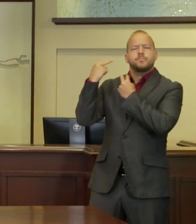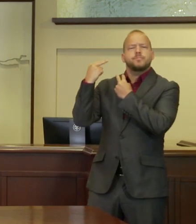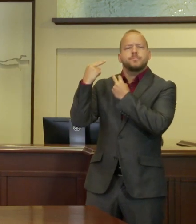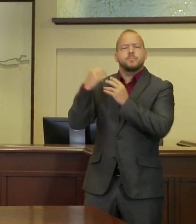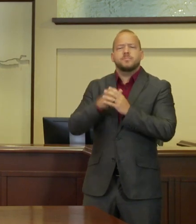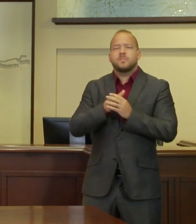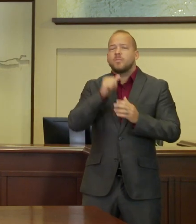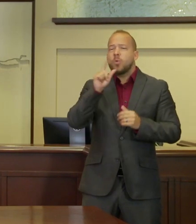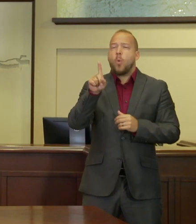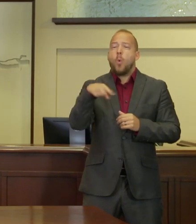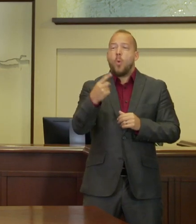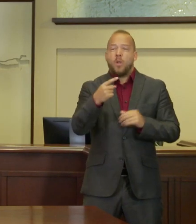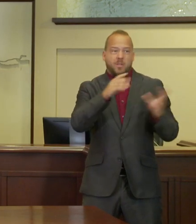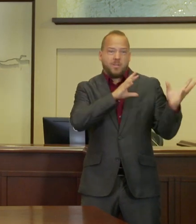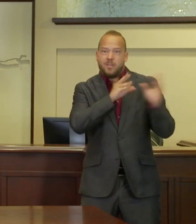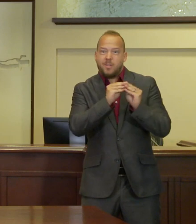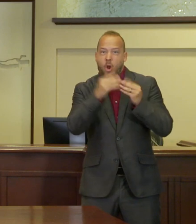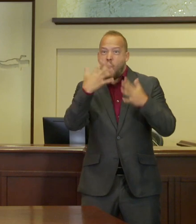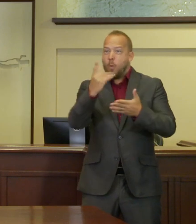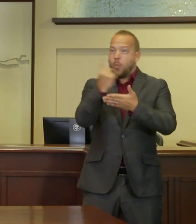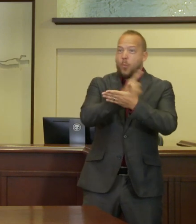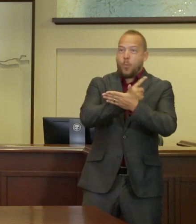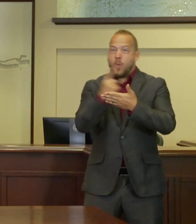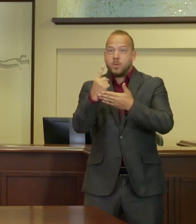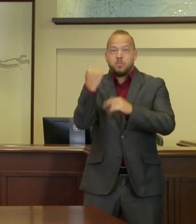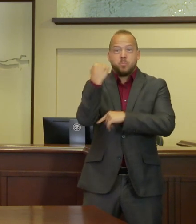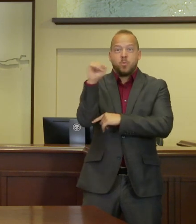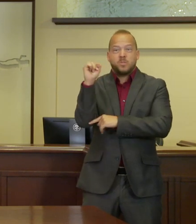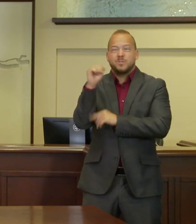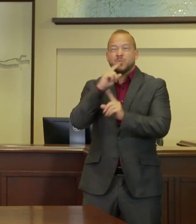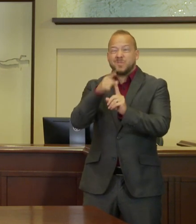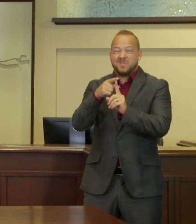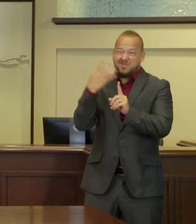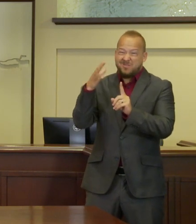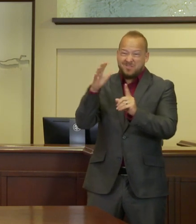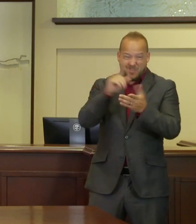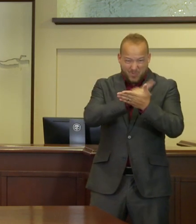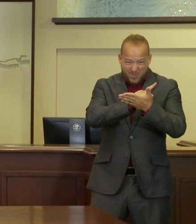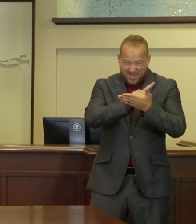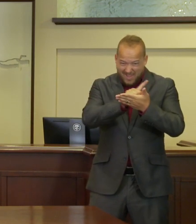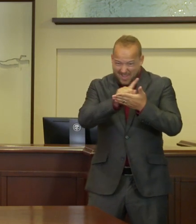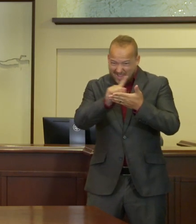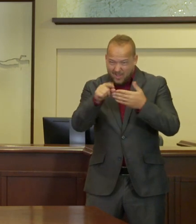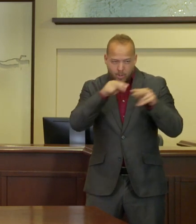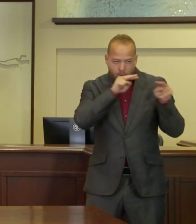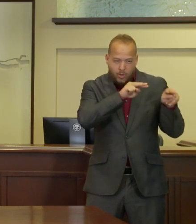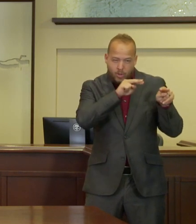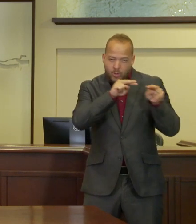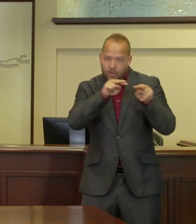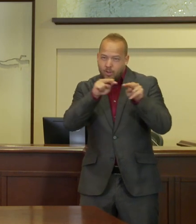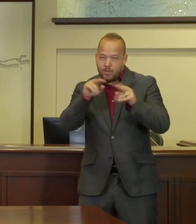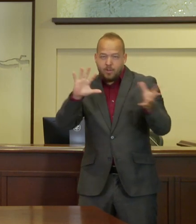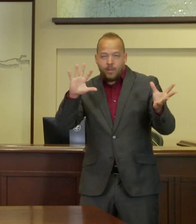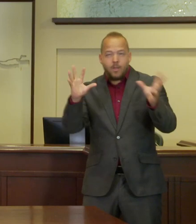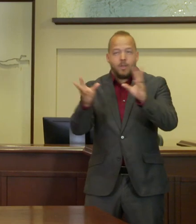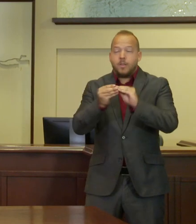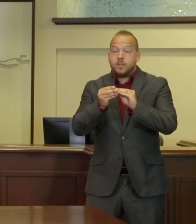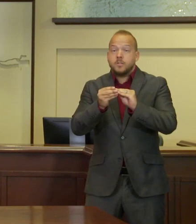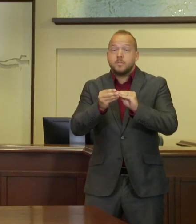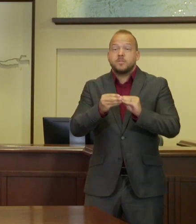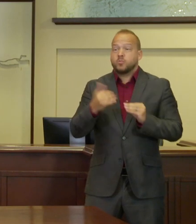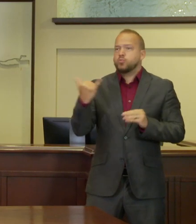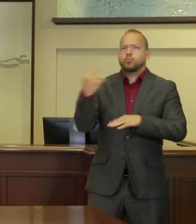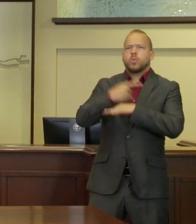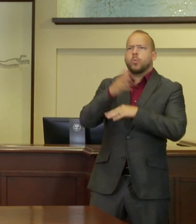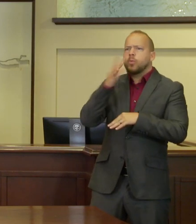night of protests in the greater Portland area, but the full week of protests that have happened in the Portland area. Joining us to talk about that today, we will